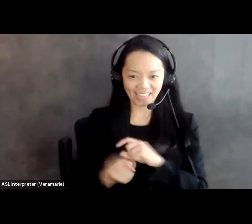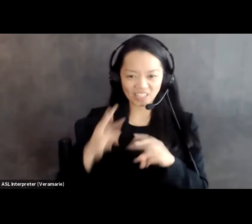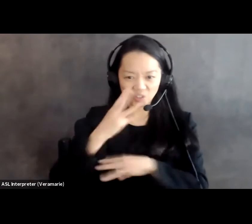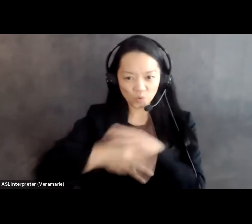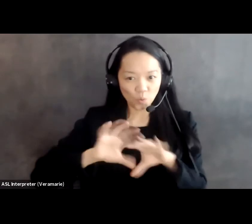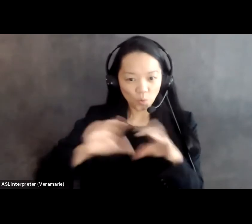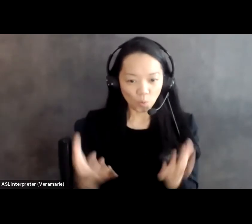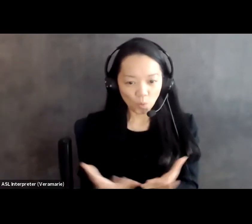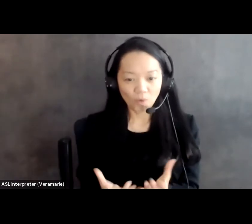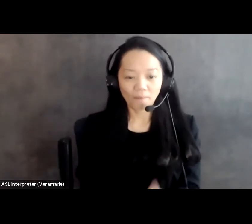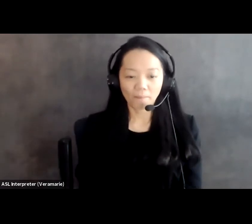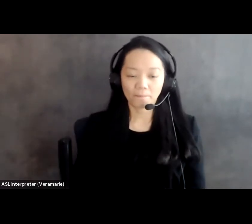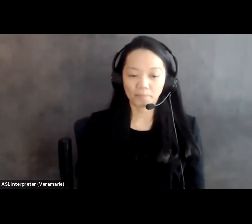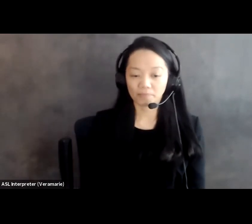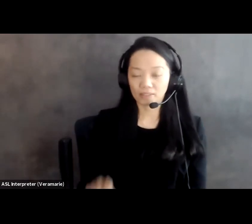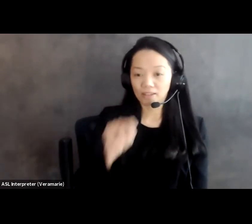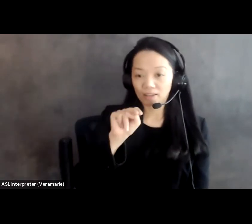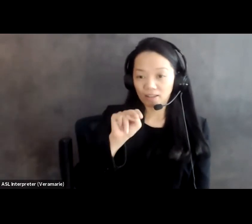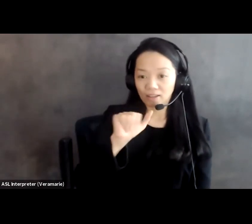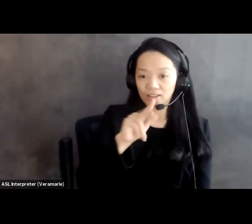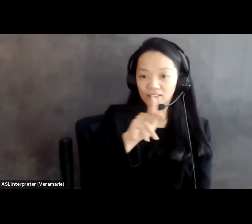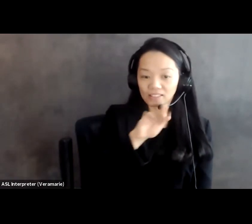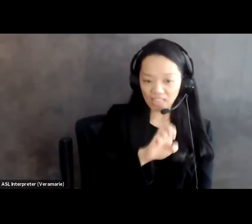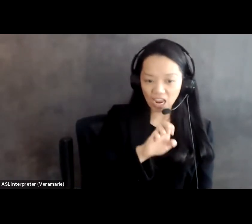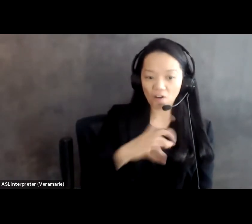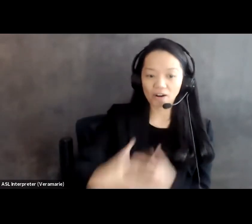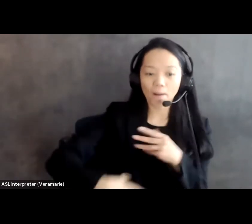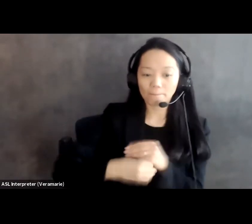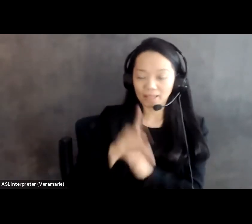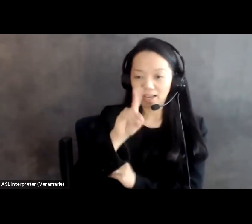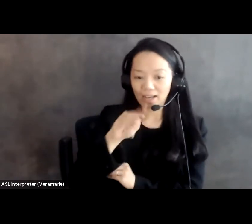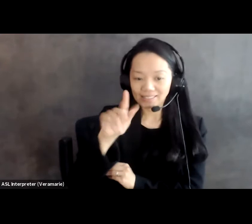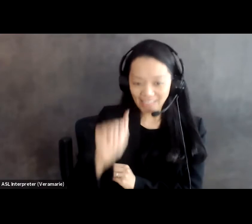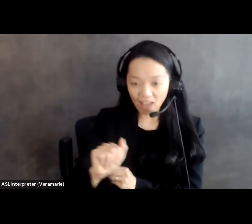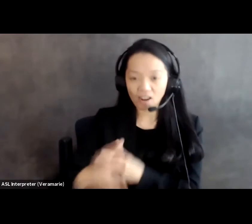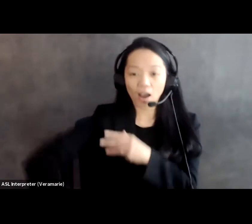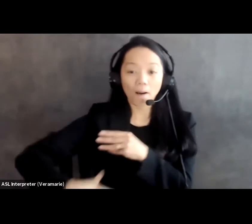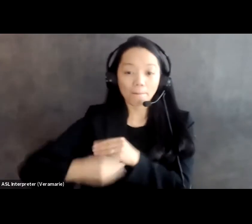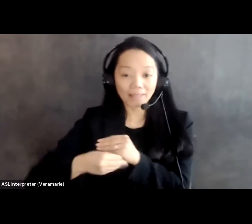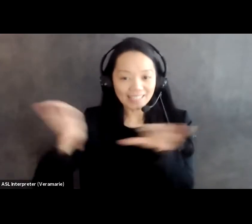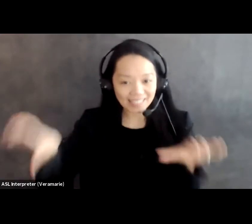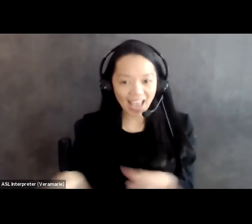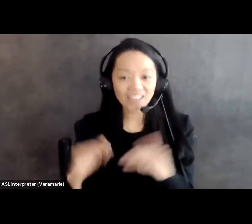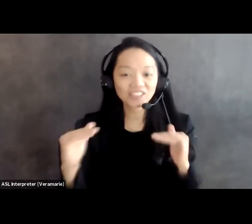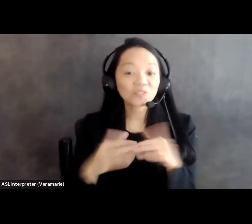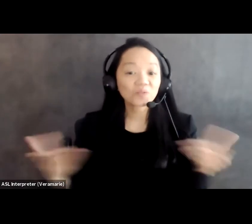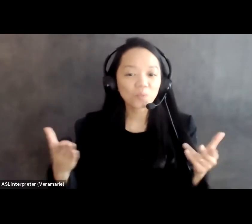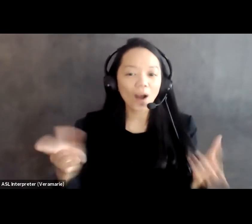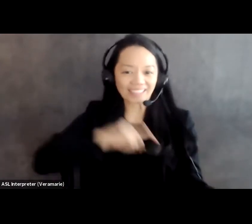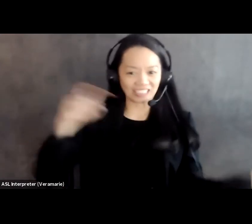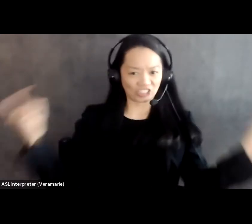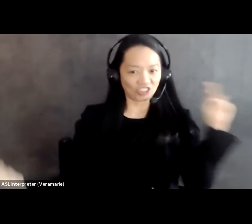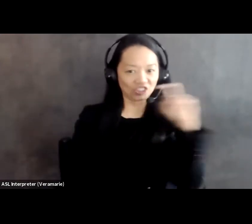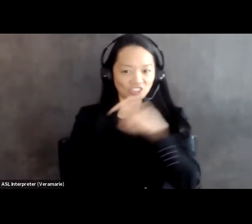this: narrative plus data plus action equals change. So I'm a